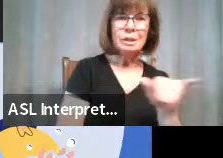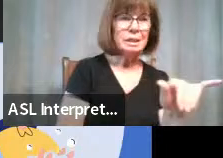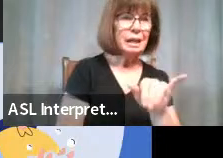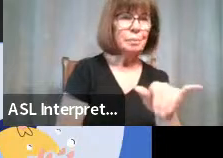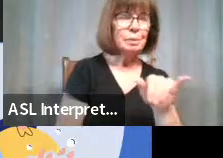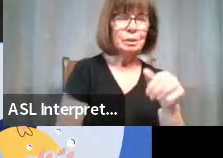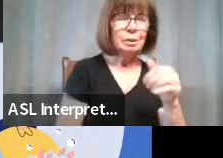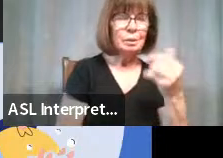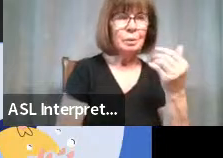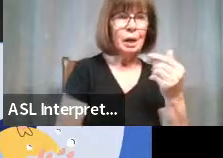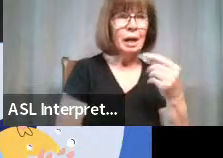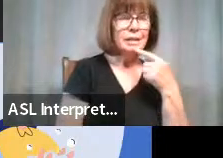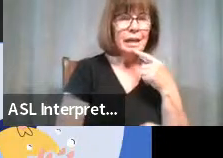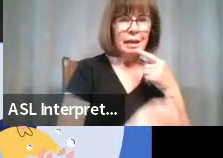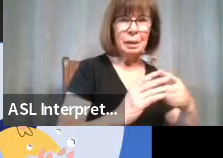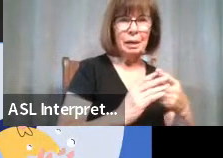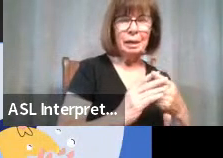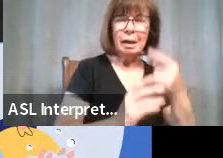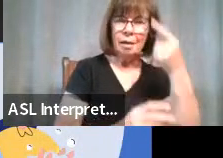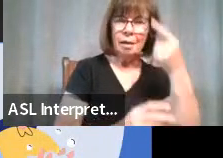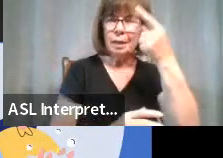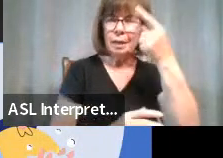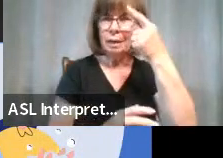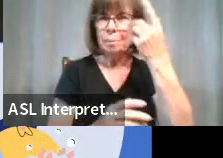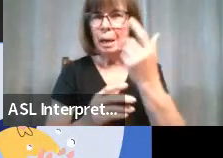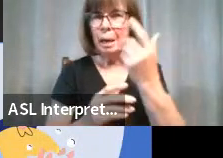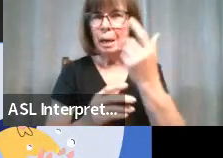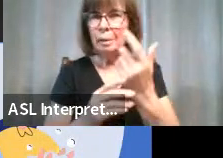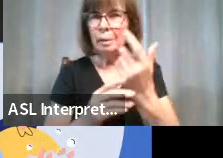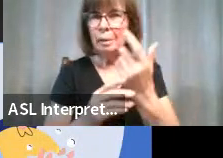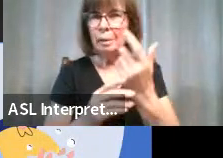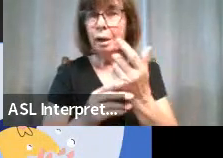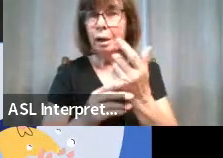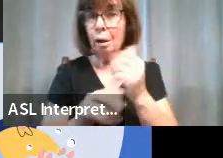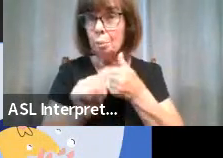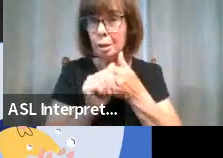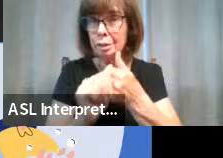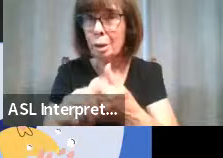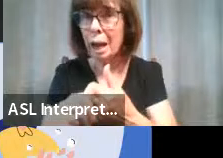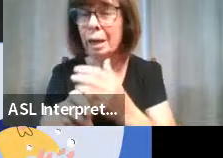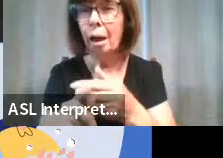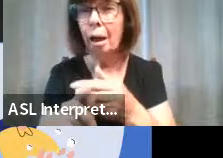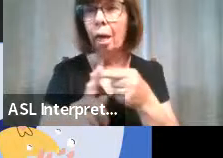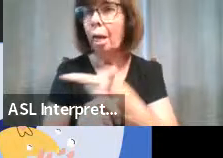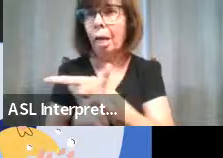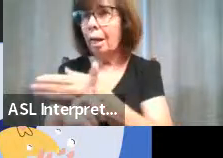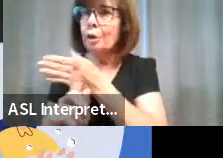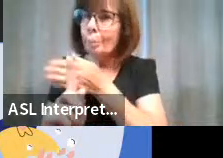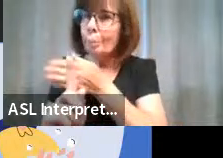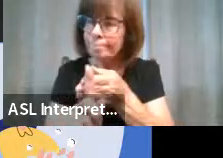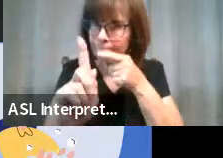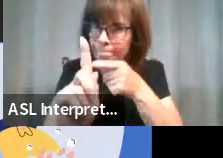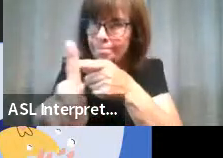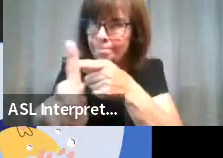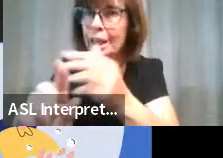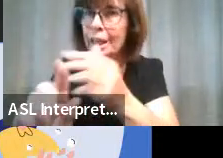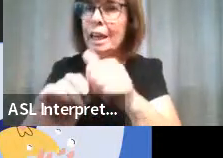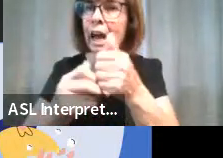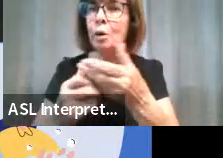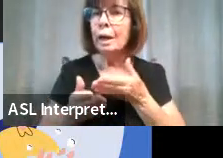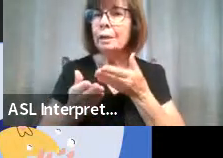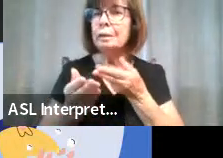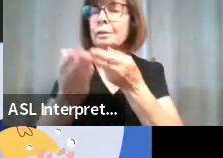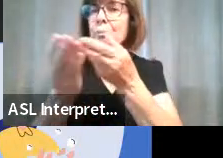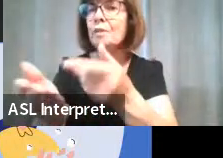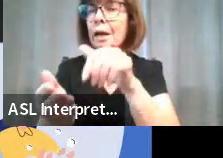about if we are on track, if we missed anything, and also how you can contribute to this effort and capacities where